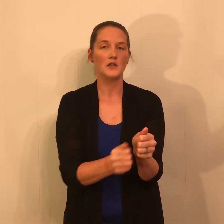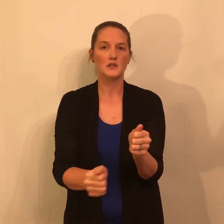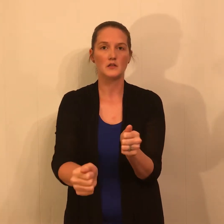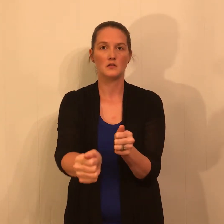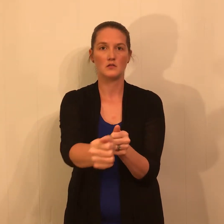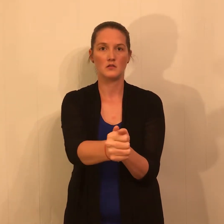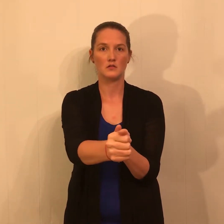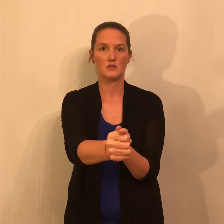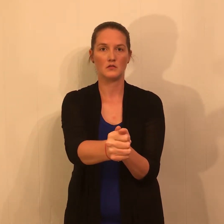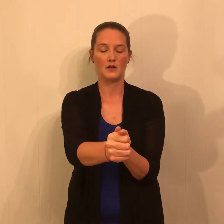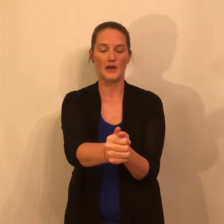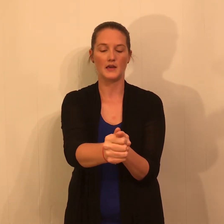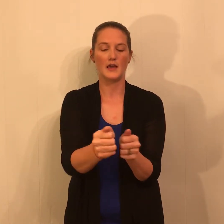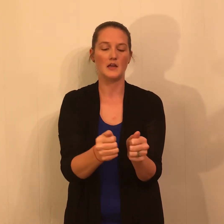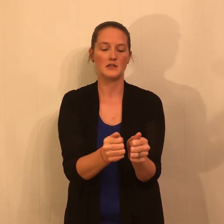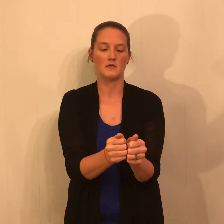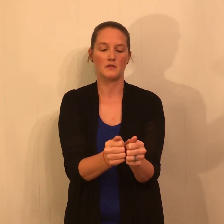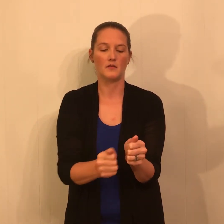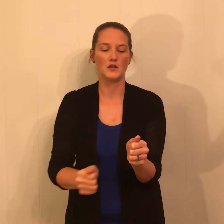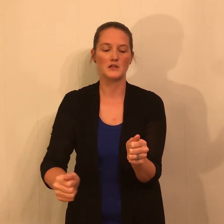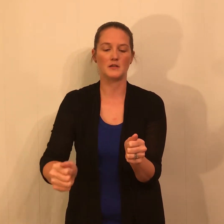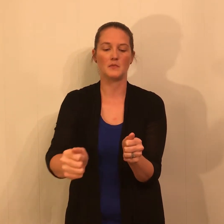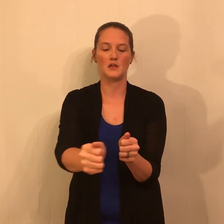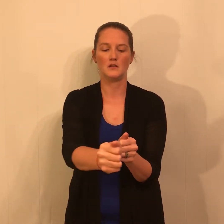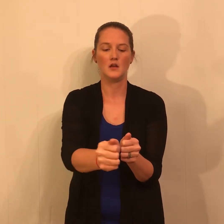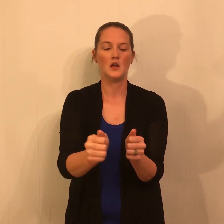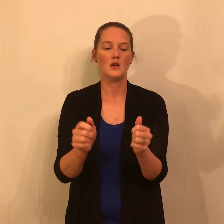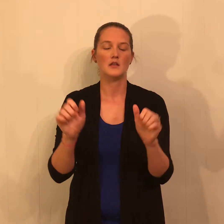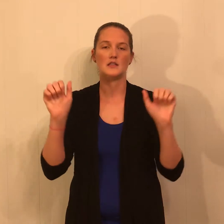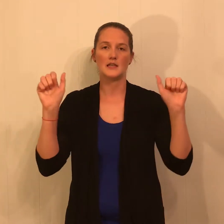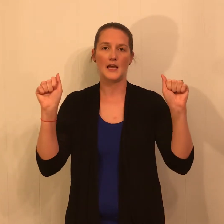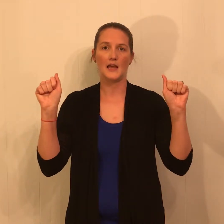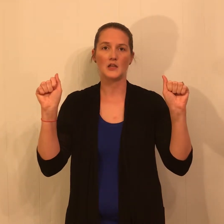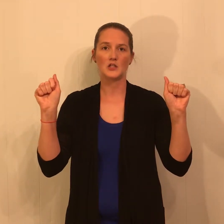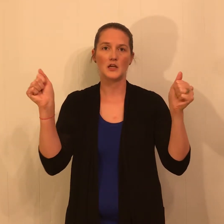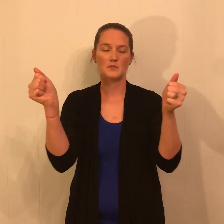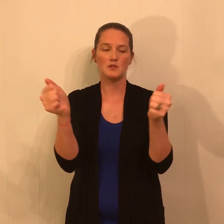Front, like it is in front of something. This is A hand shapes.